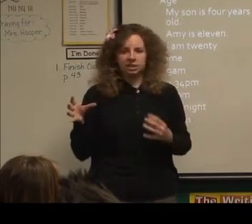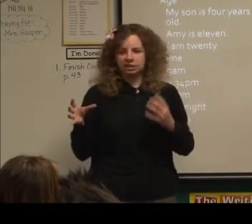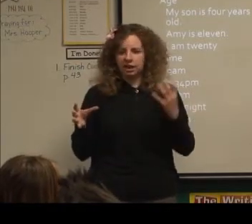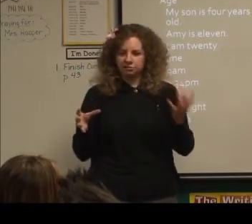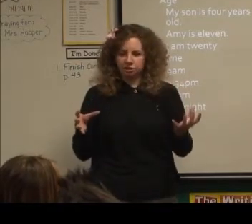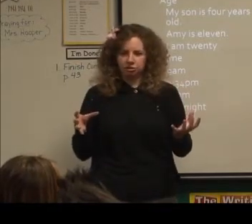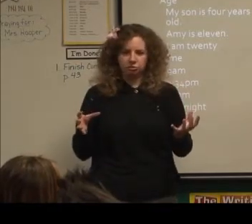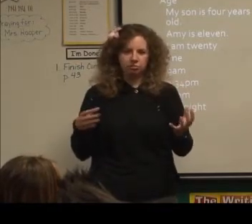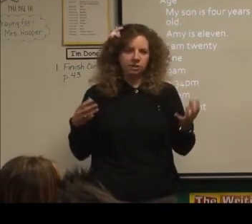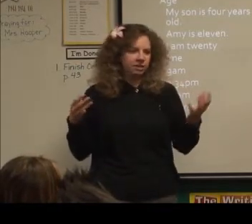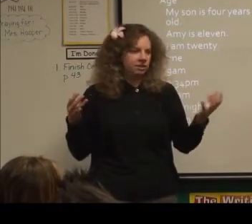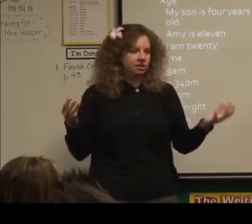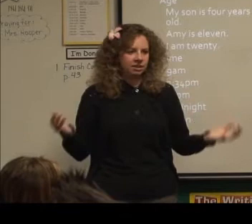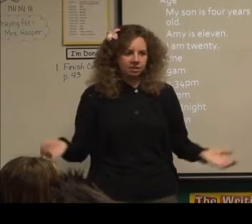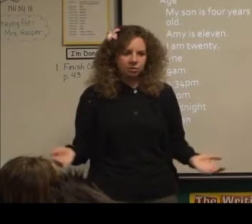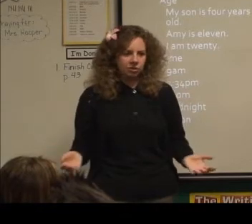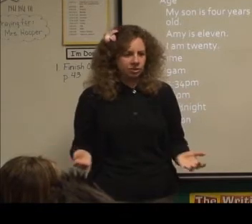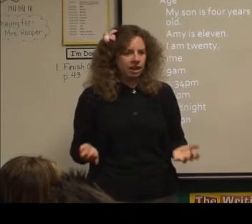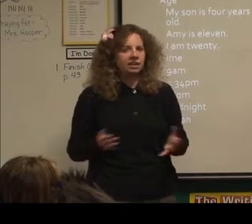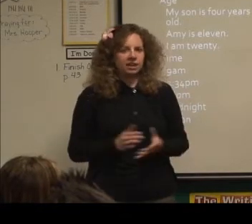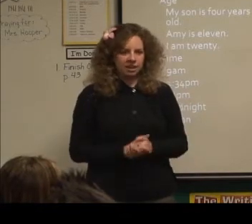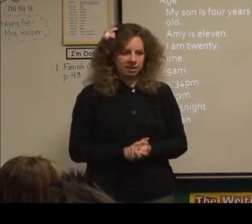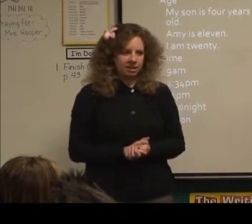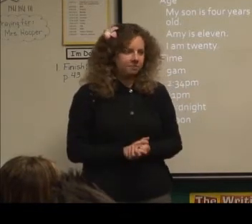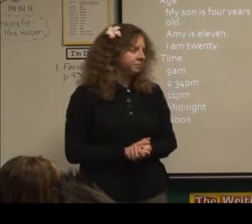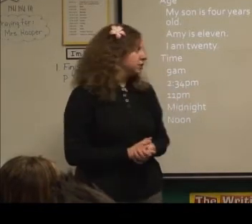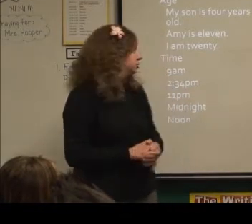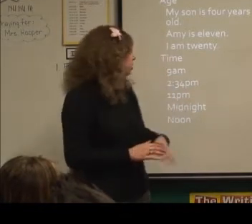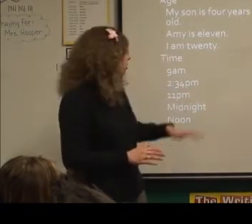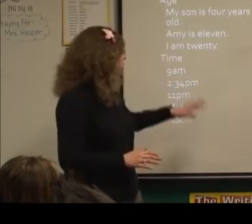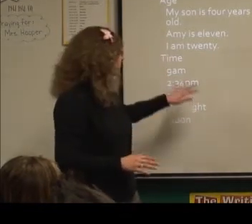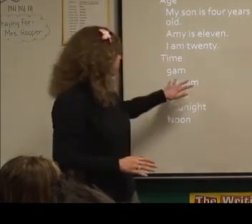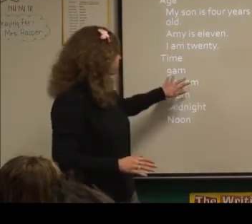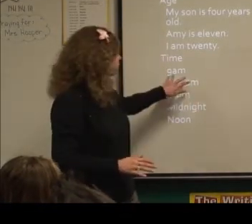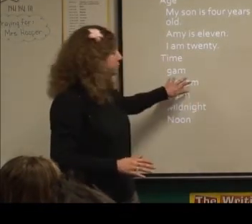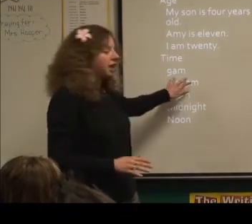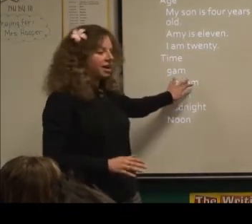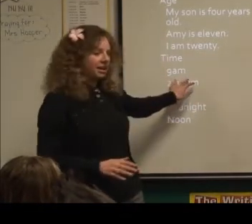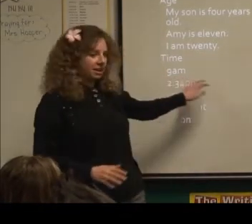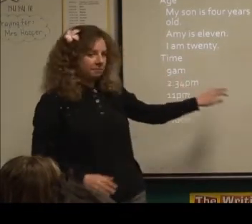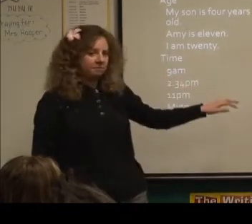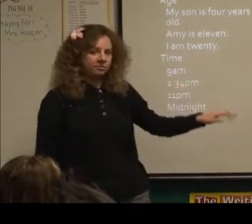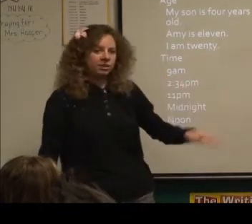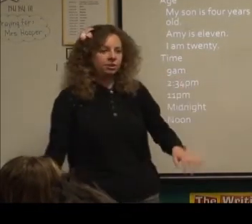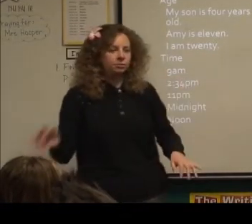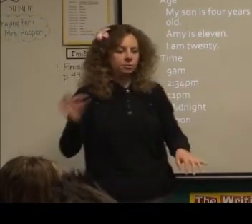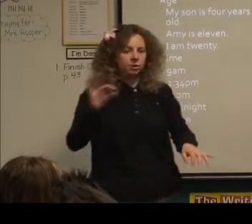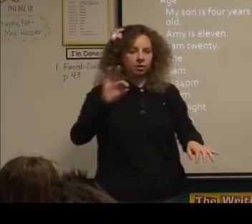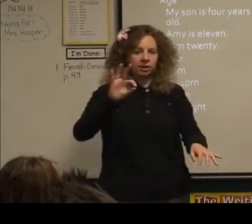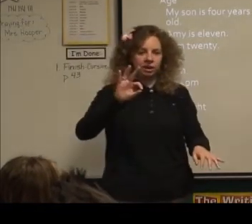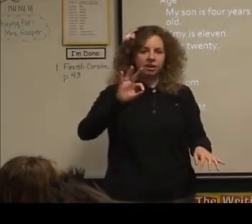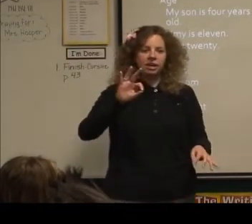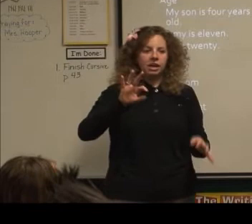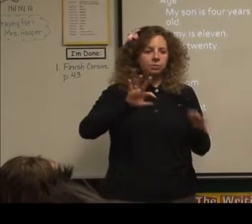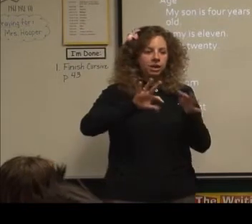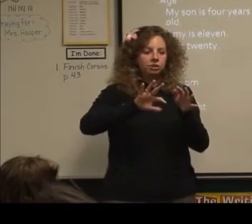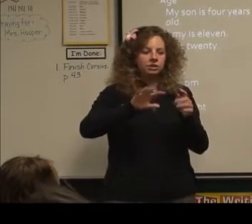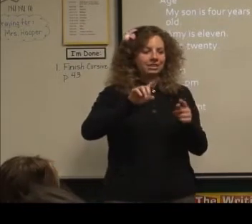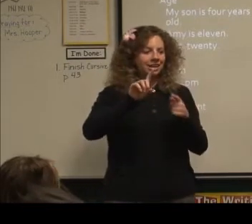is it afternoon, is it middle of the night, that kind of thing. So if we were to do 9 a.m., then we would go here. And what I do is that